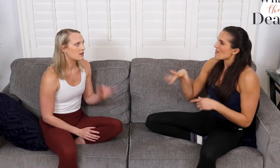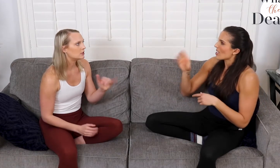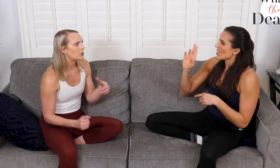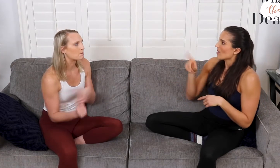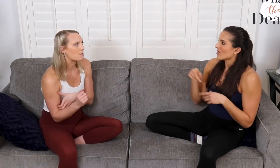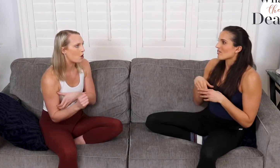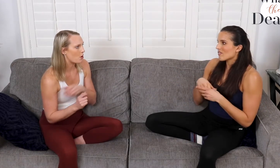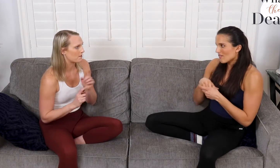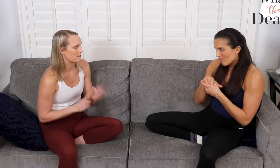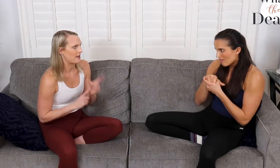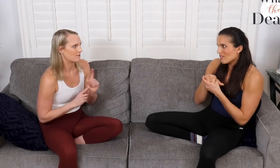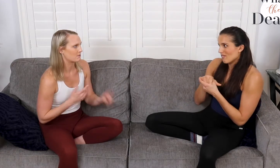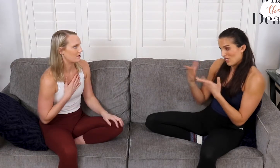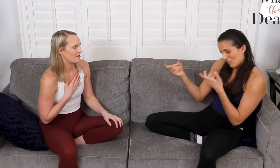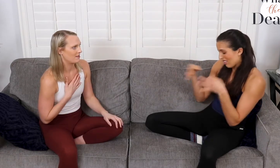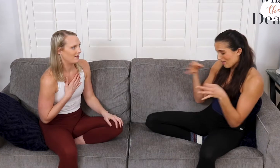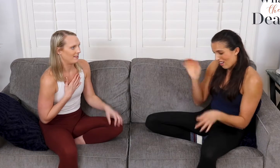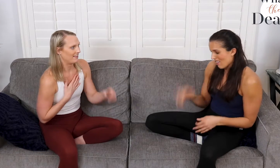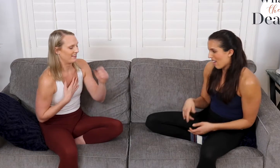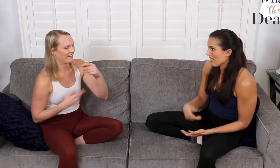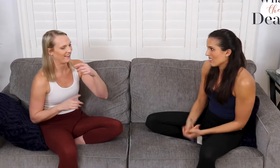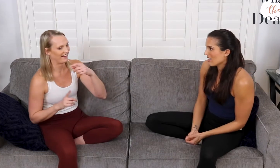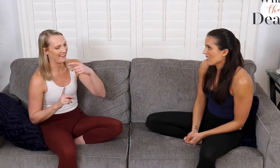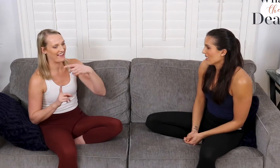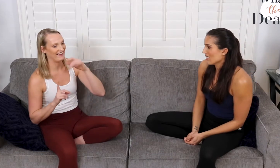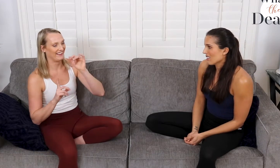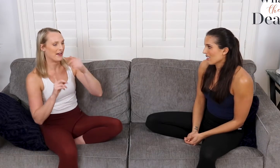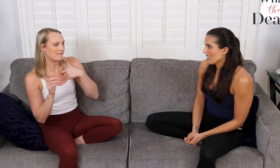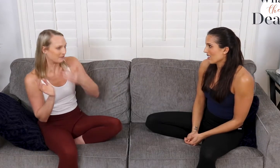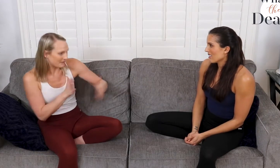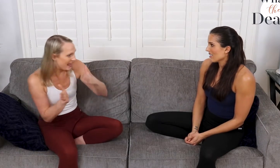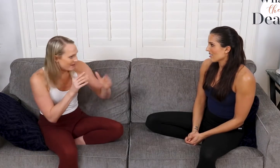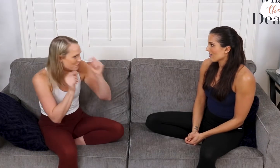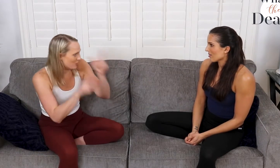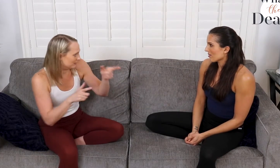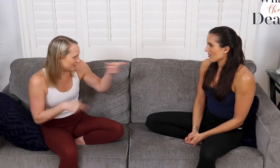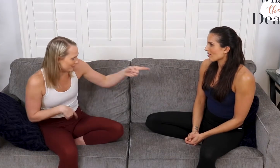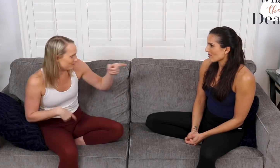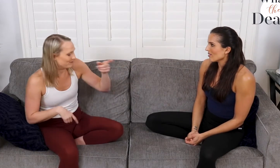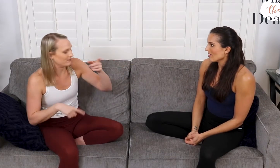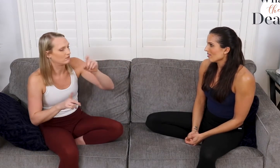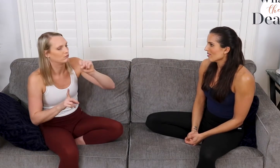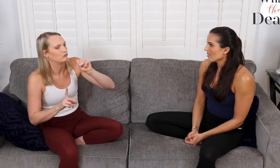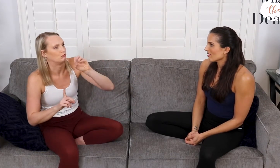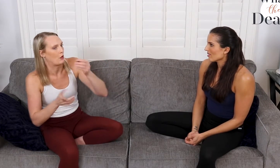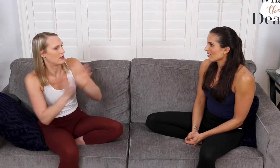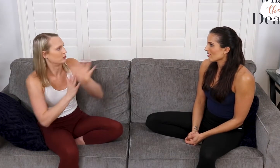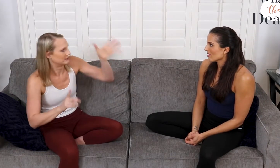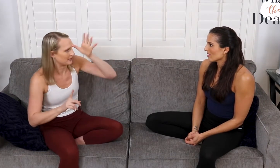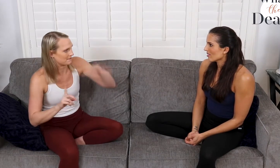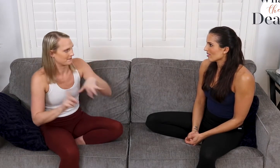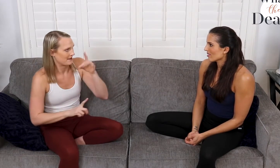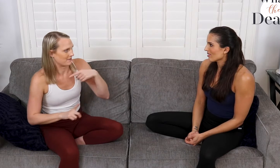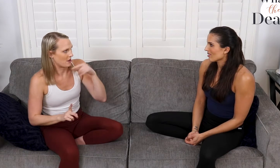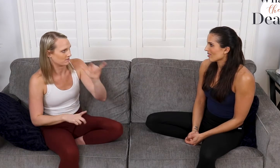to learn sign language when I was growing up because I can talk and hear. So they thought it's not important for them to learn sign